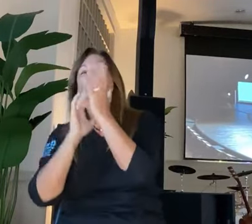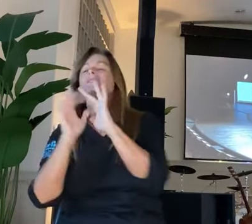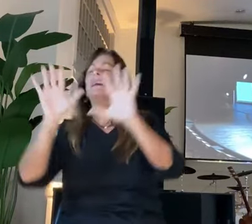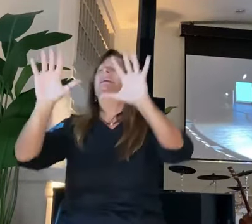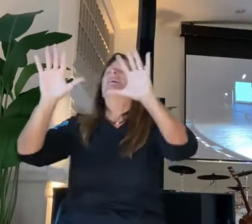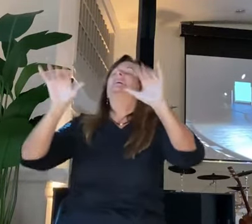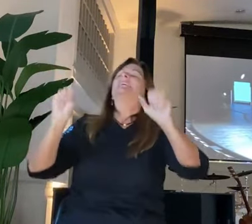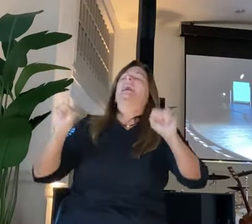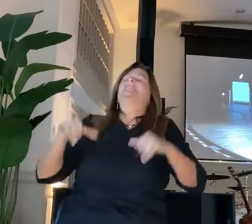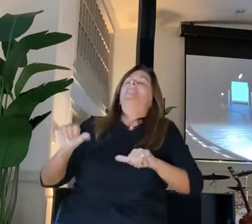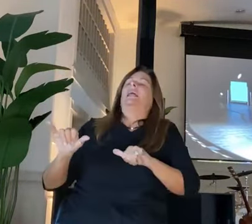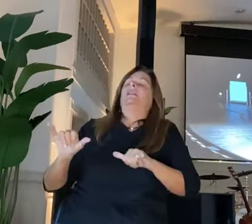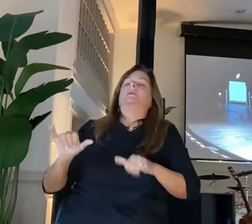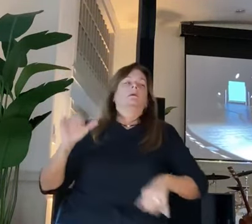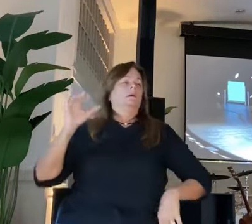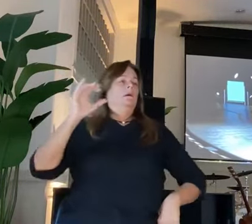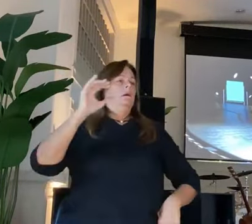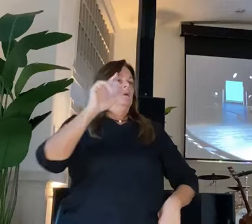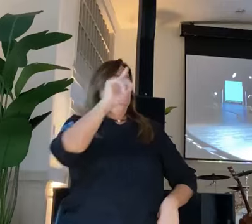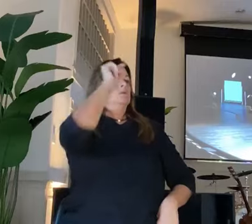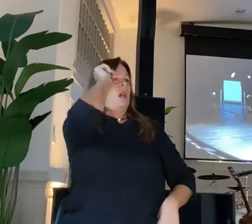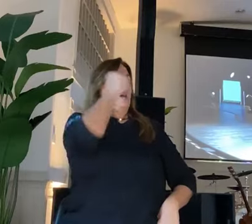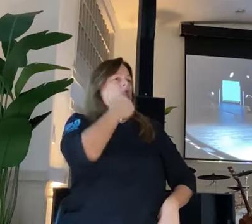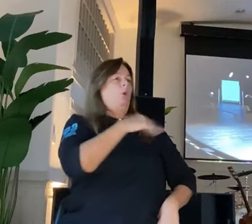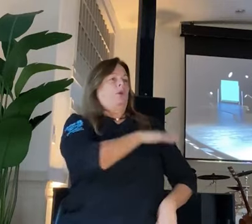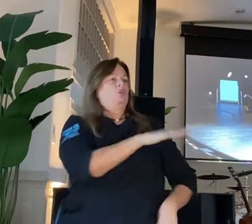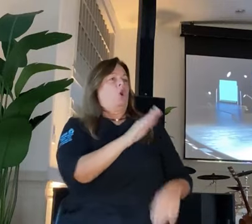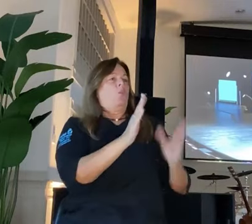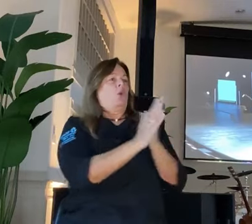Jesus. Don't go out of here and say, God said you should pray to Jesus.